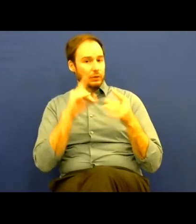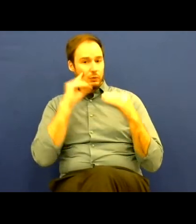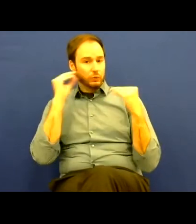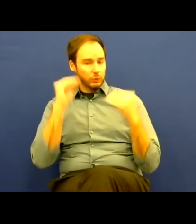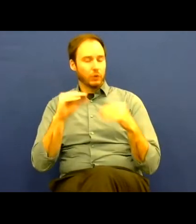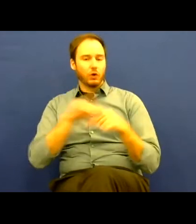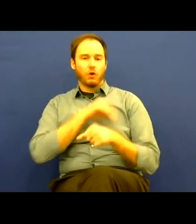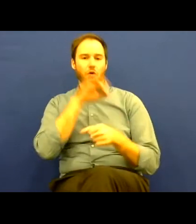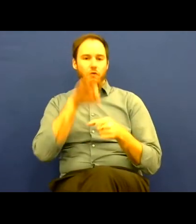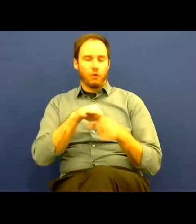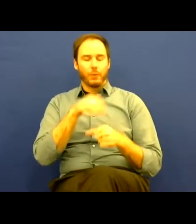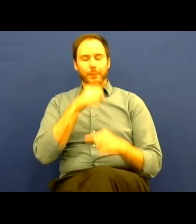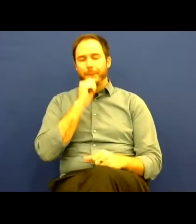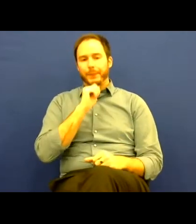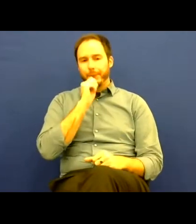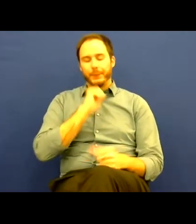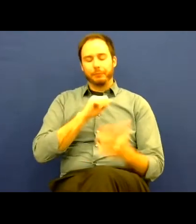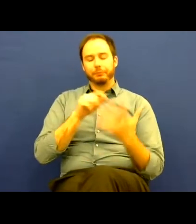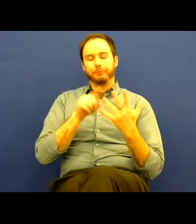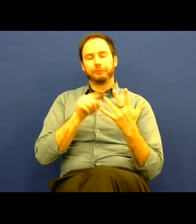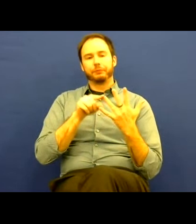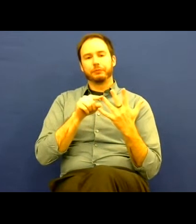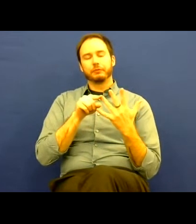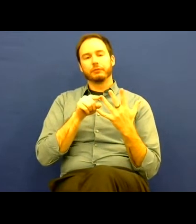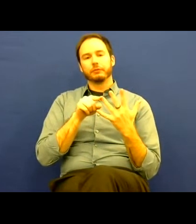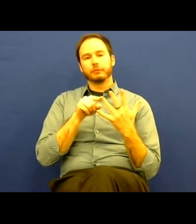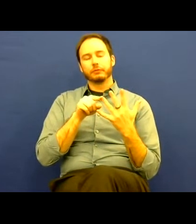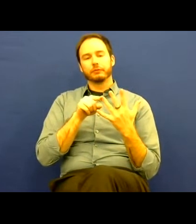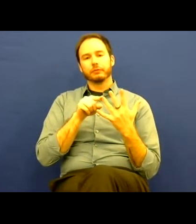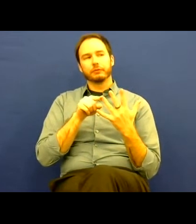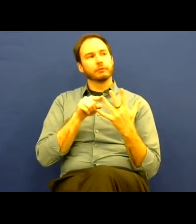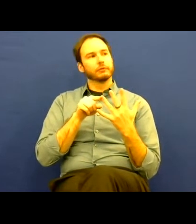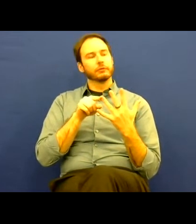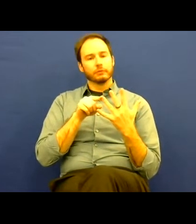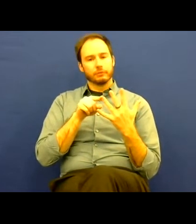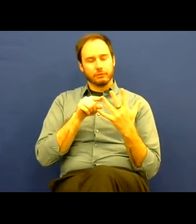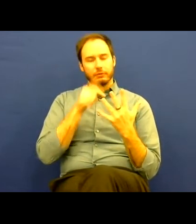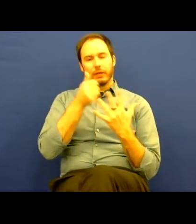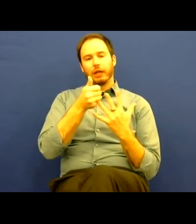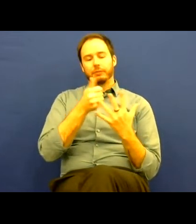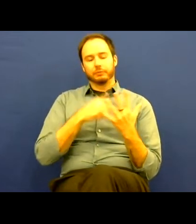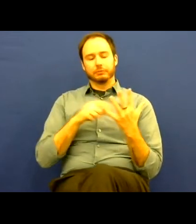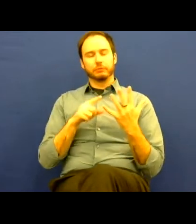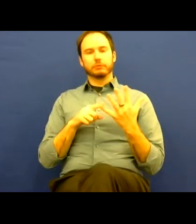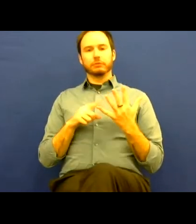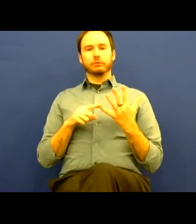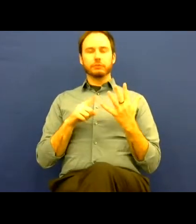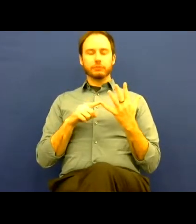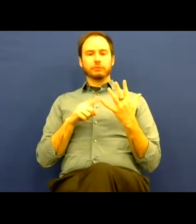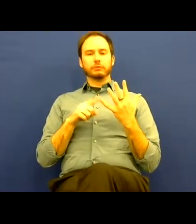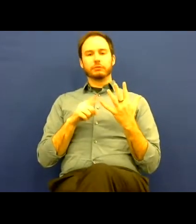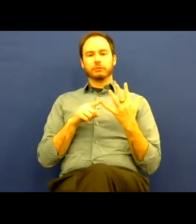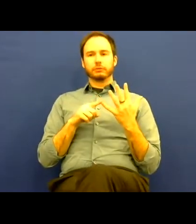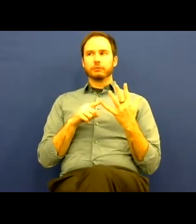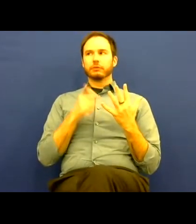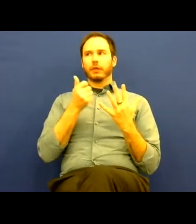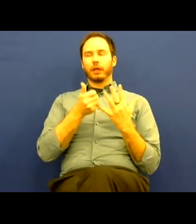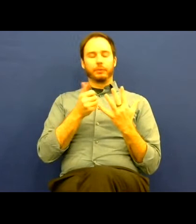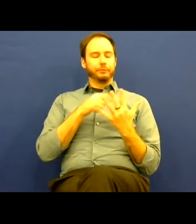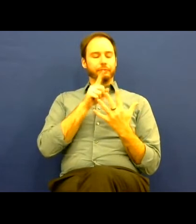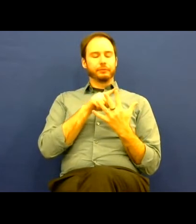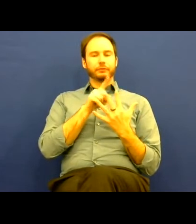Hearing and seeing none, please call the roll. Councilmember Safranik, Aye. Councilmember Bolzner,